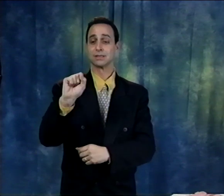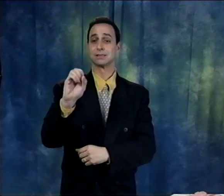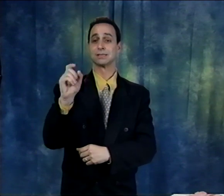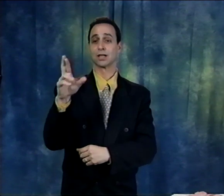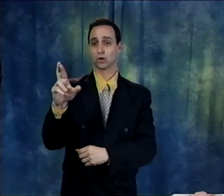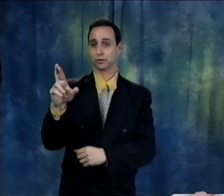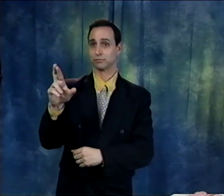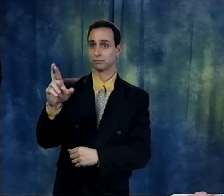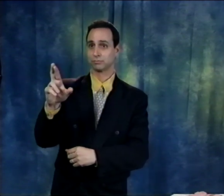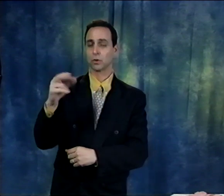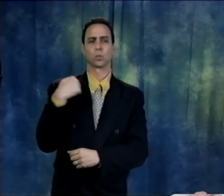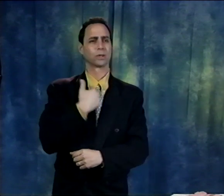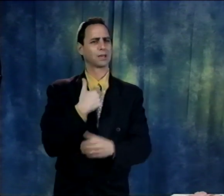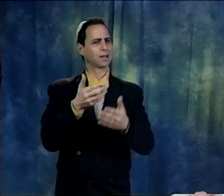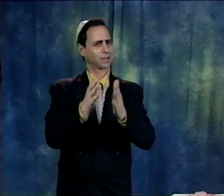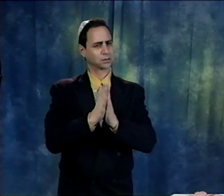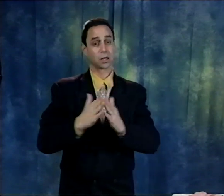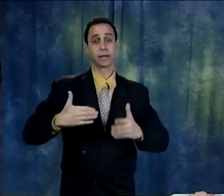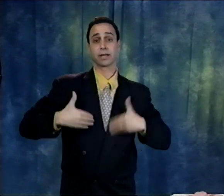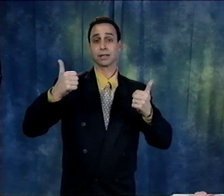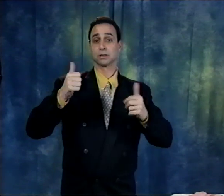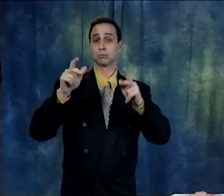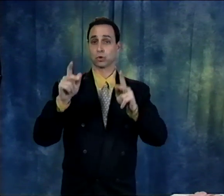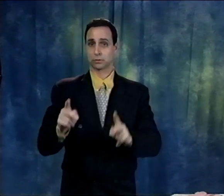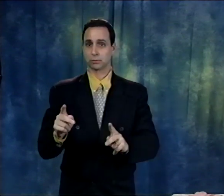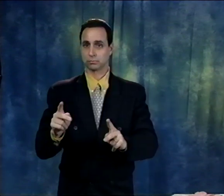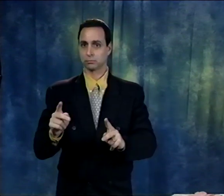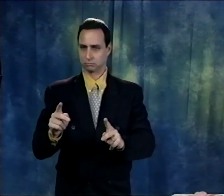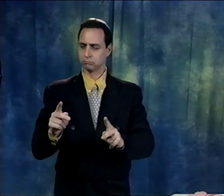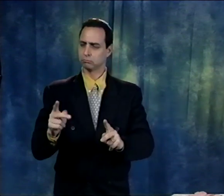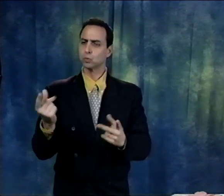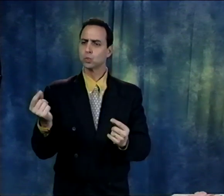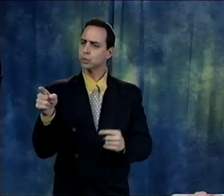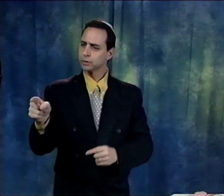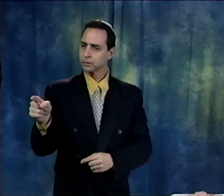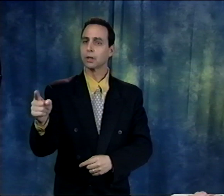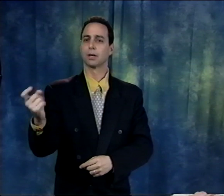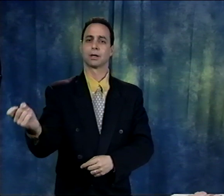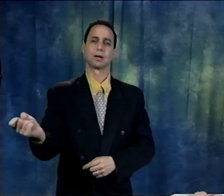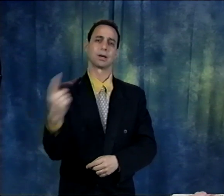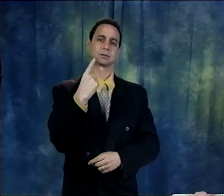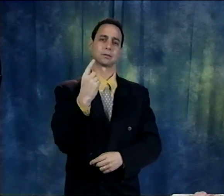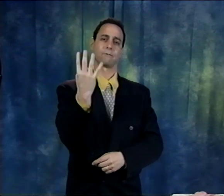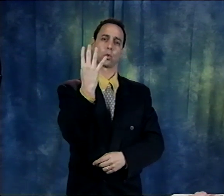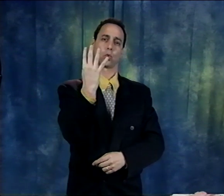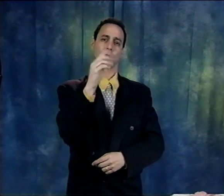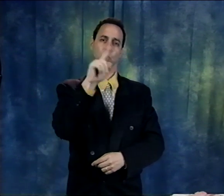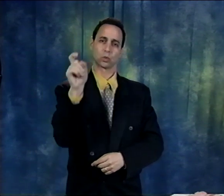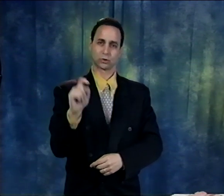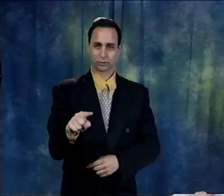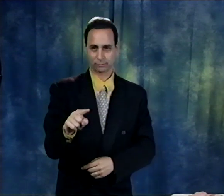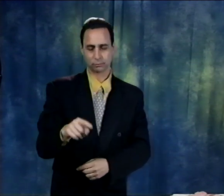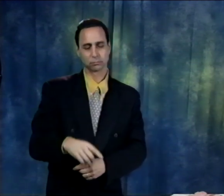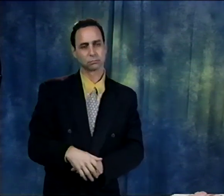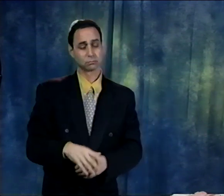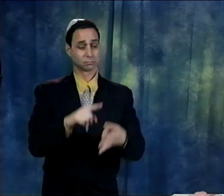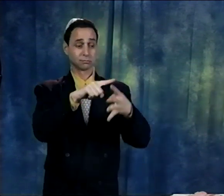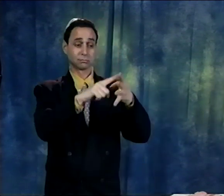Every year, the Seder, we ask the youngest person to come up and ask the 4